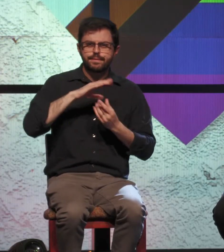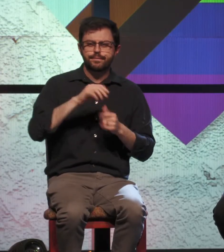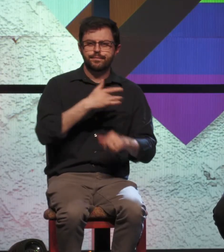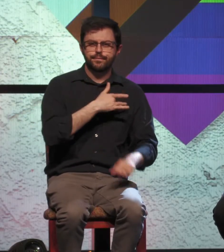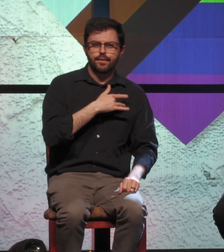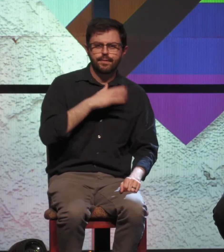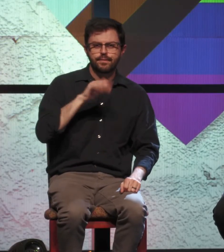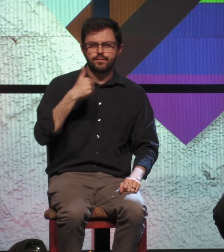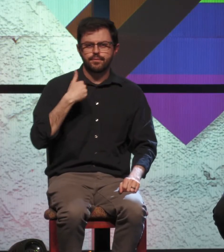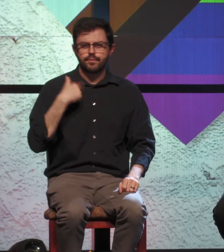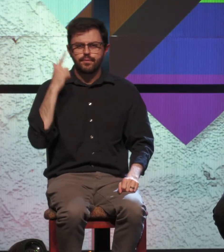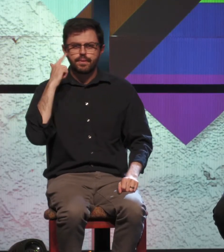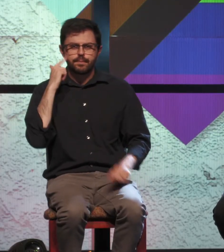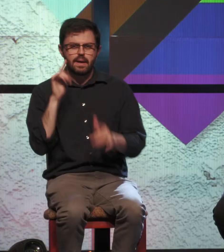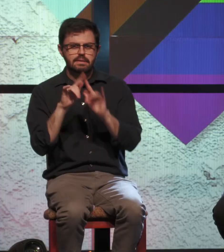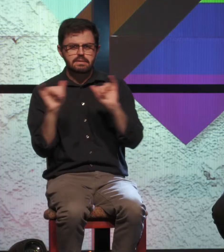things.